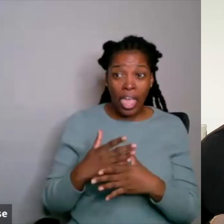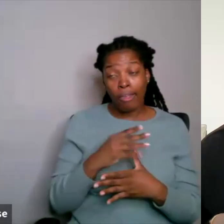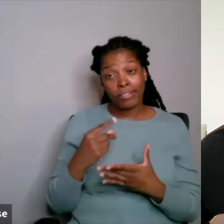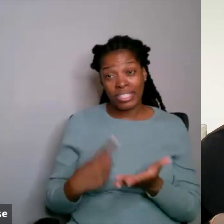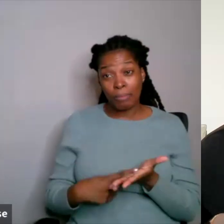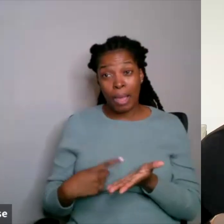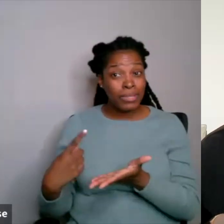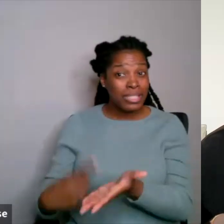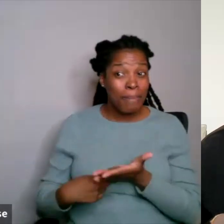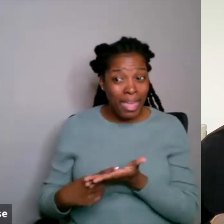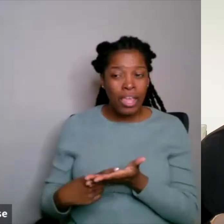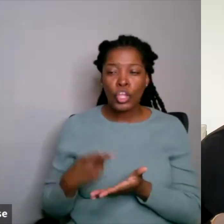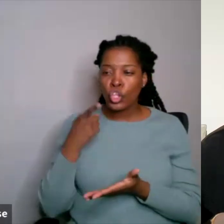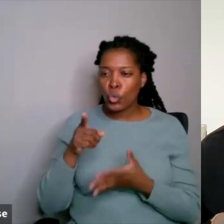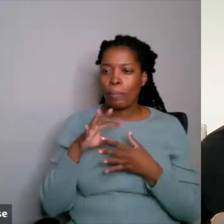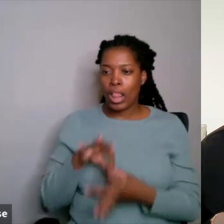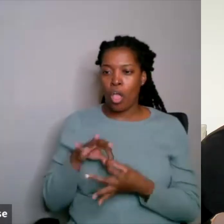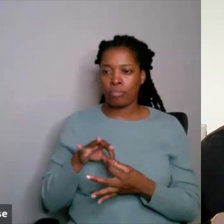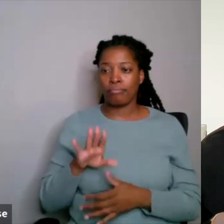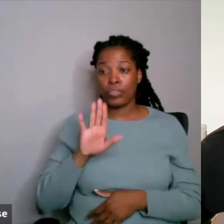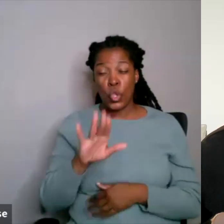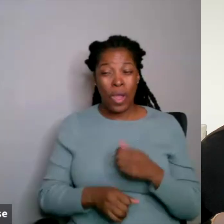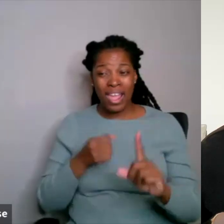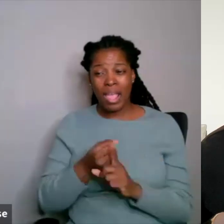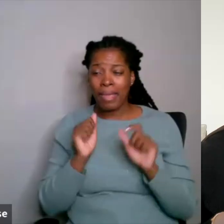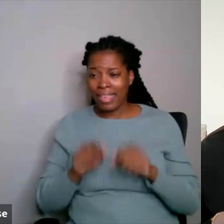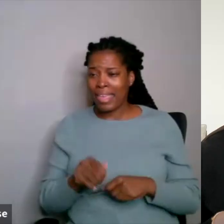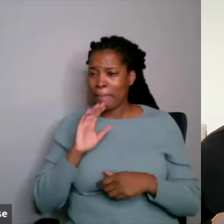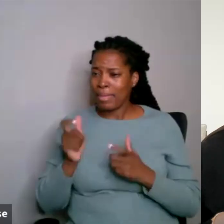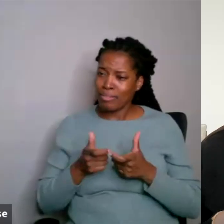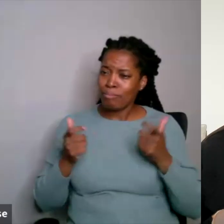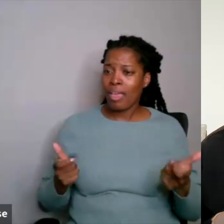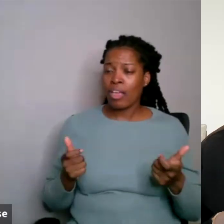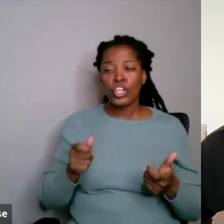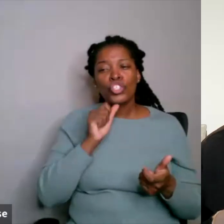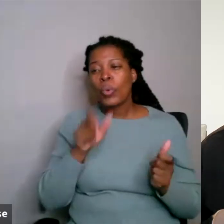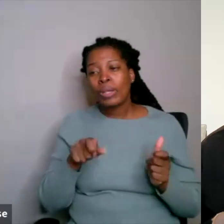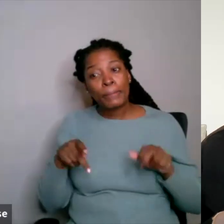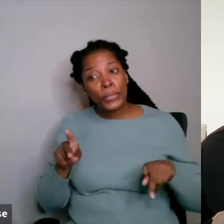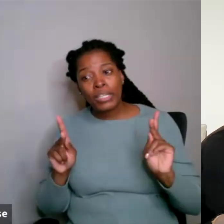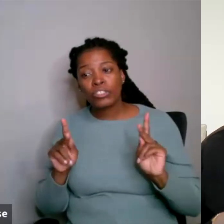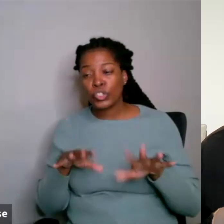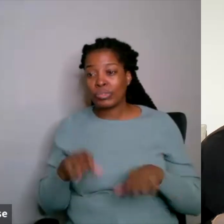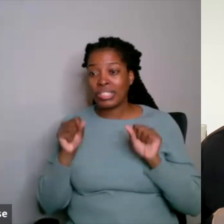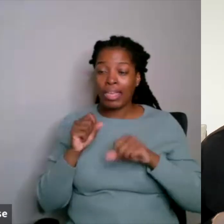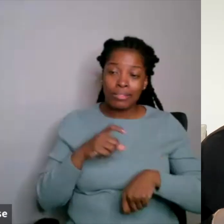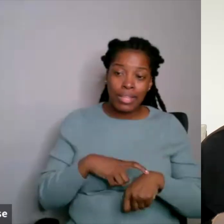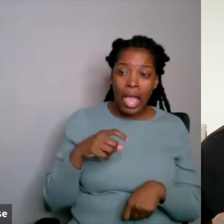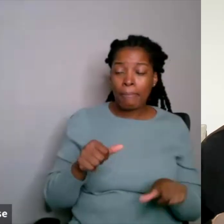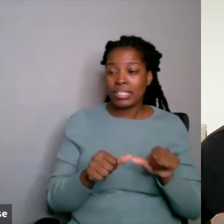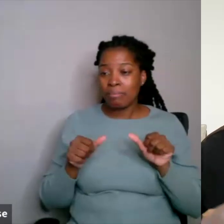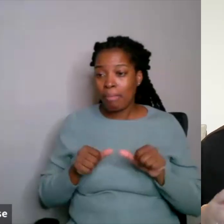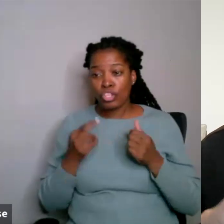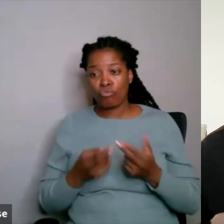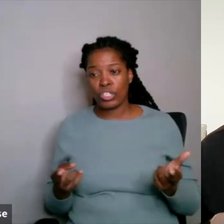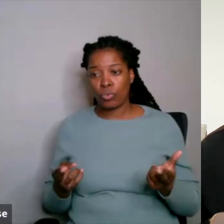and where your impact really can be made. You don't need permission to take up time, space, resources. You don't need to